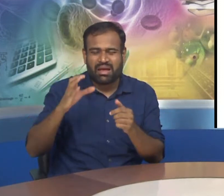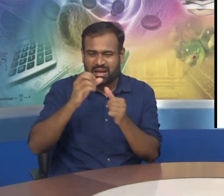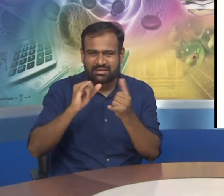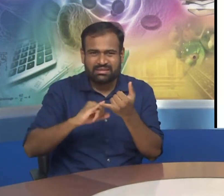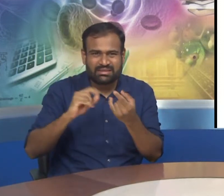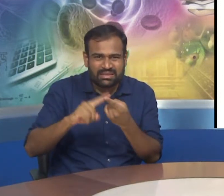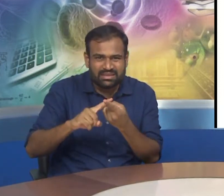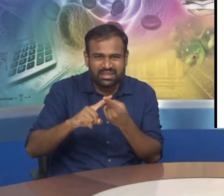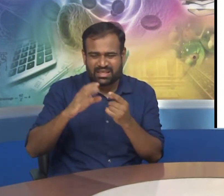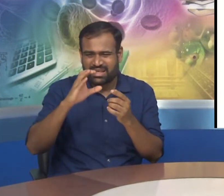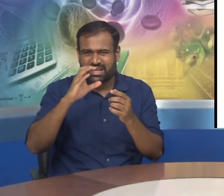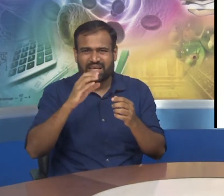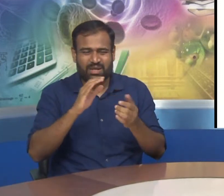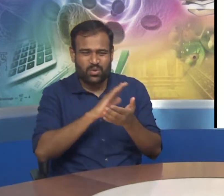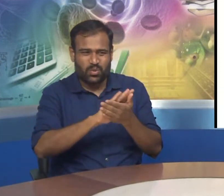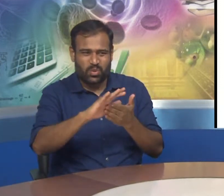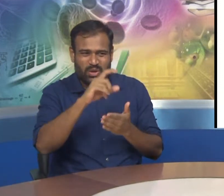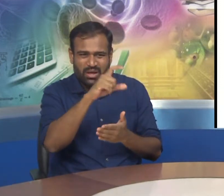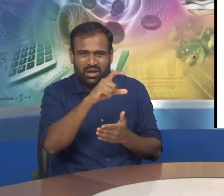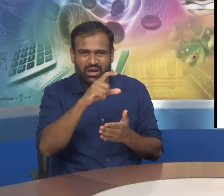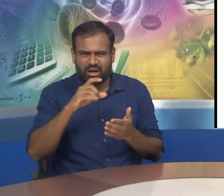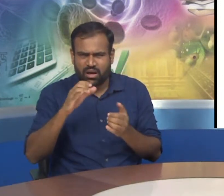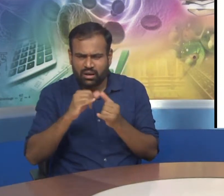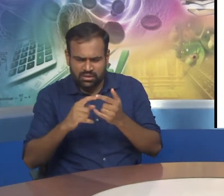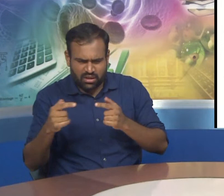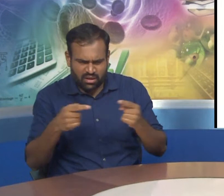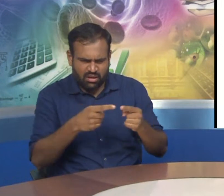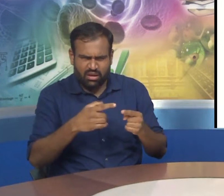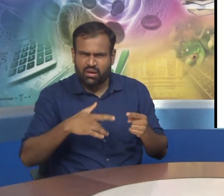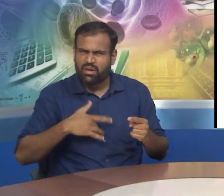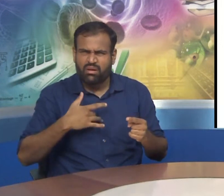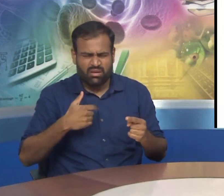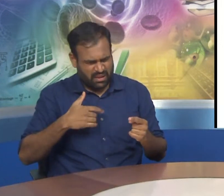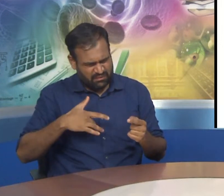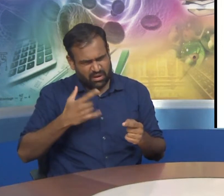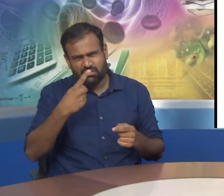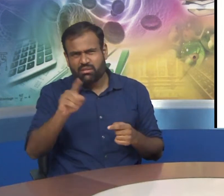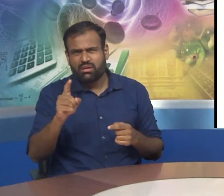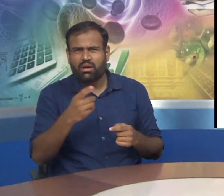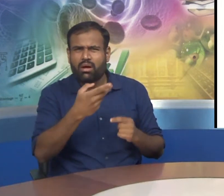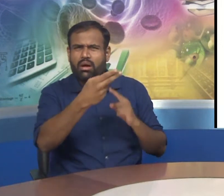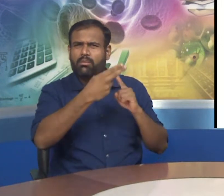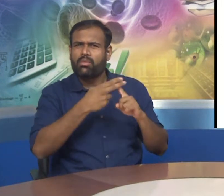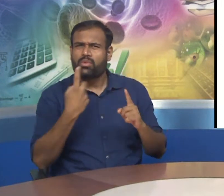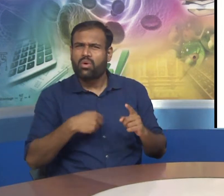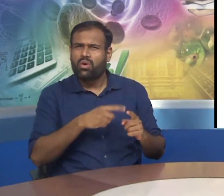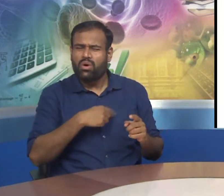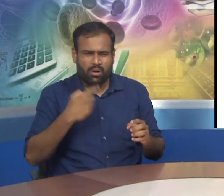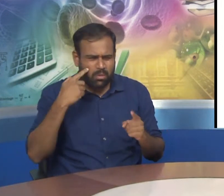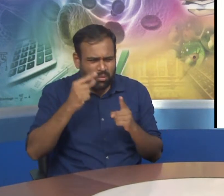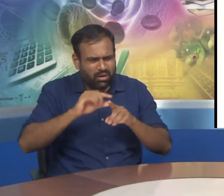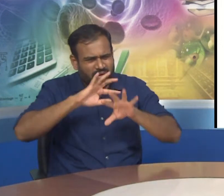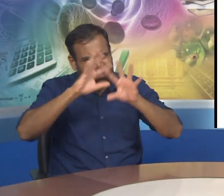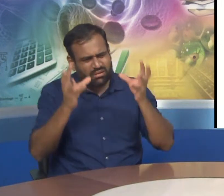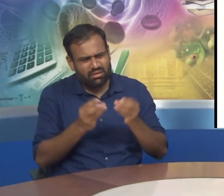not satisfied with the decision of the High Court, one can go to the Supreme Court and file an